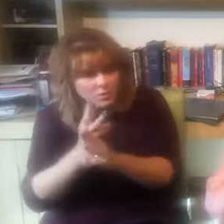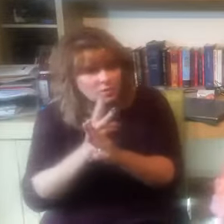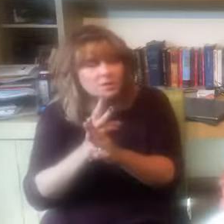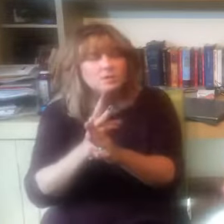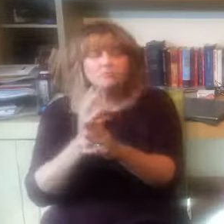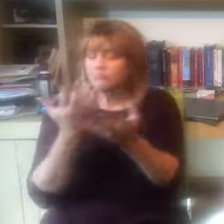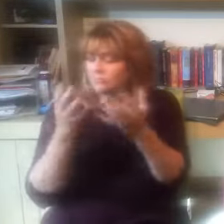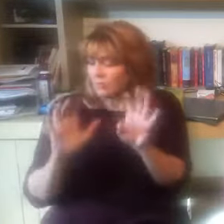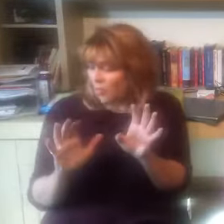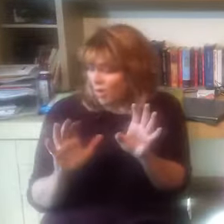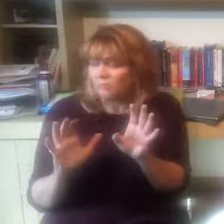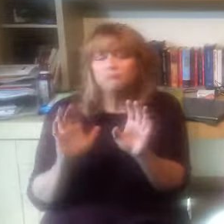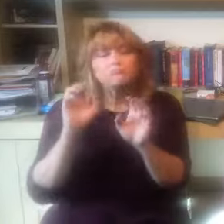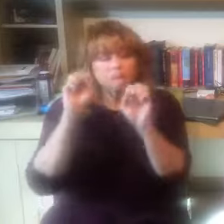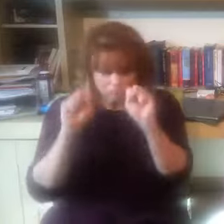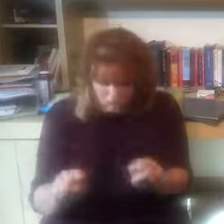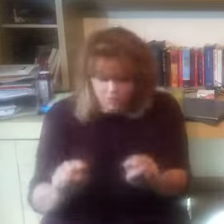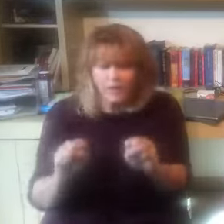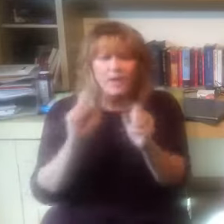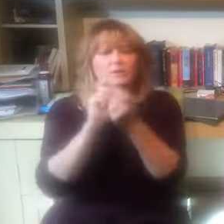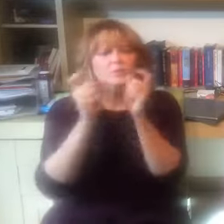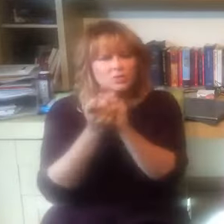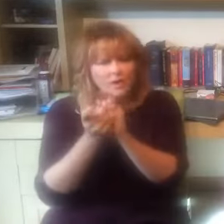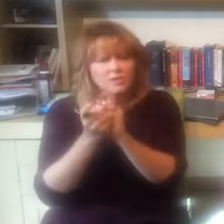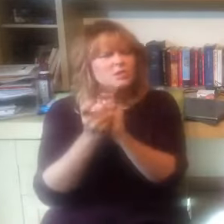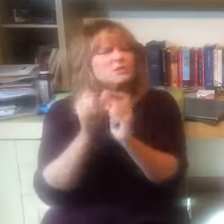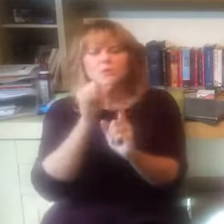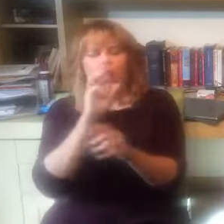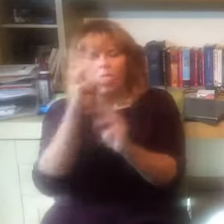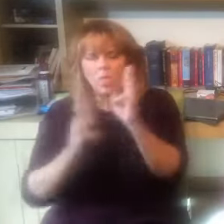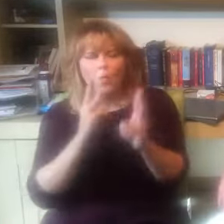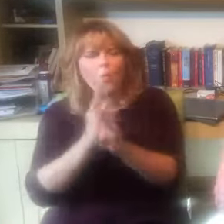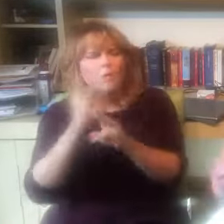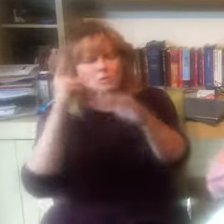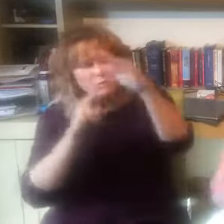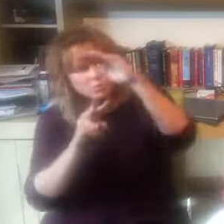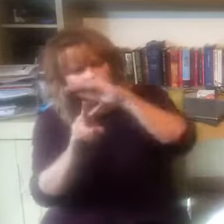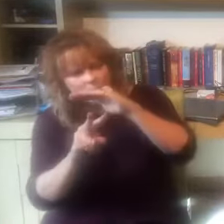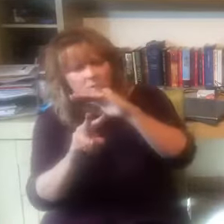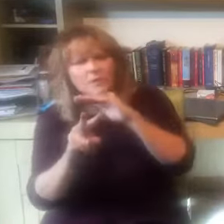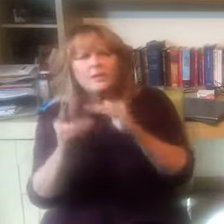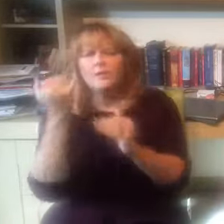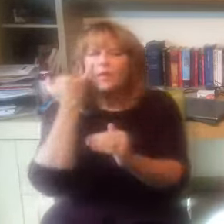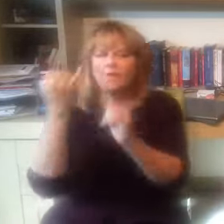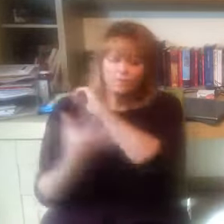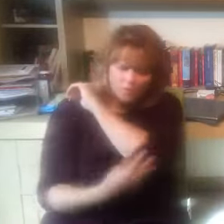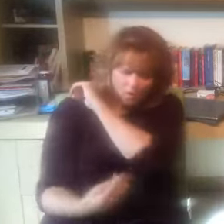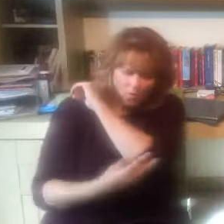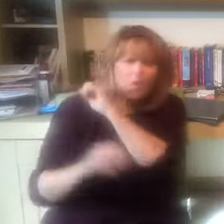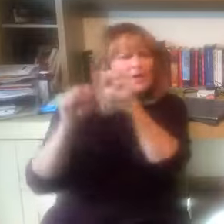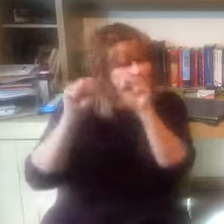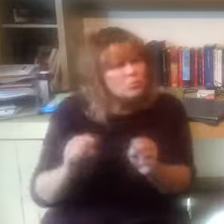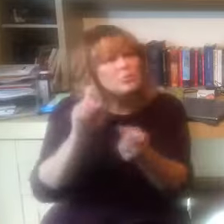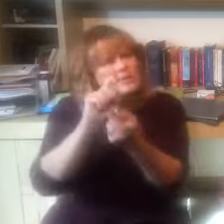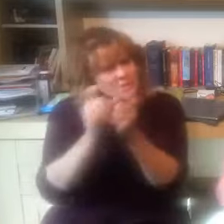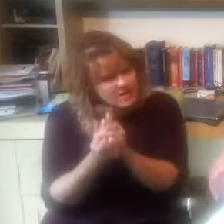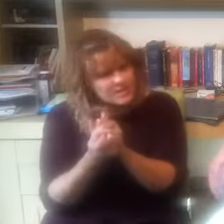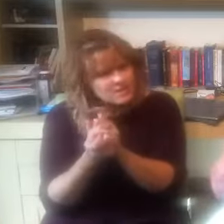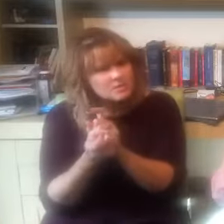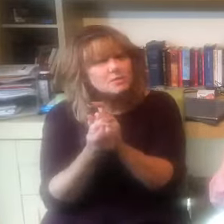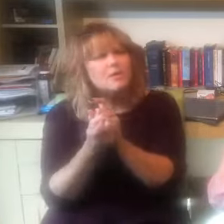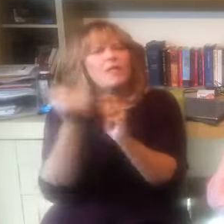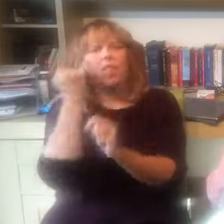world that you feel that is your destiny, you can change that. If you're in poverty, you can change that. If